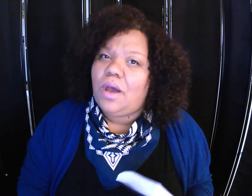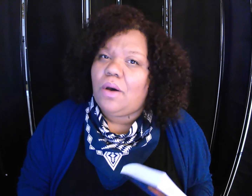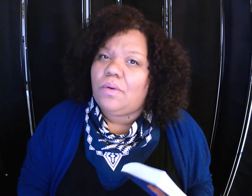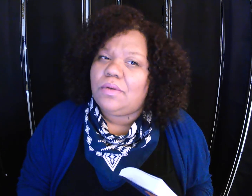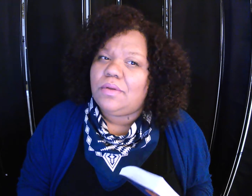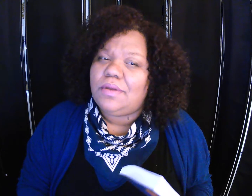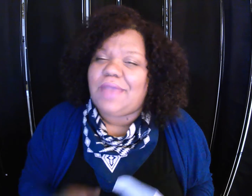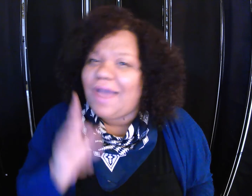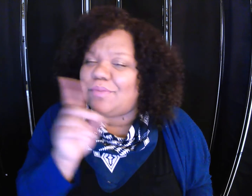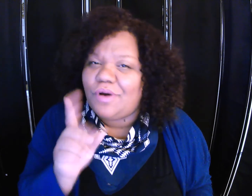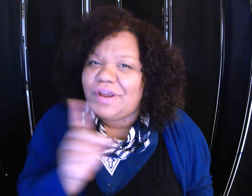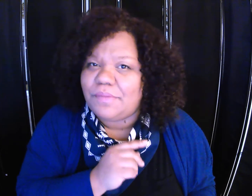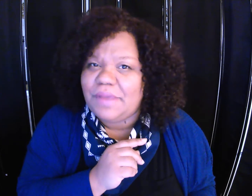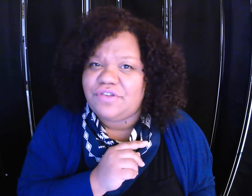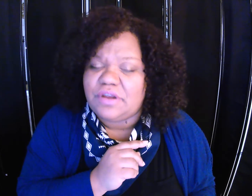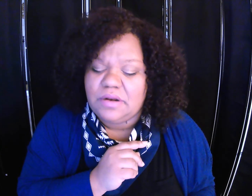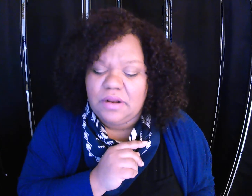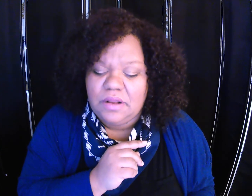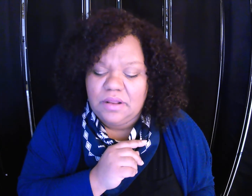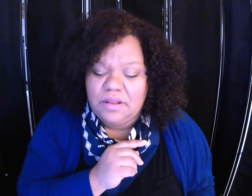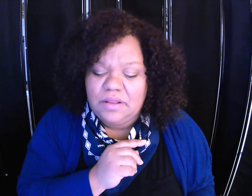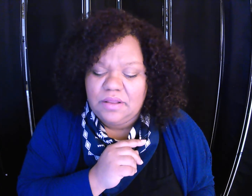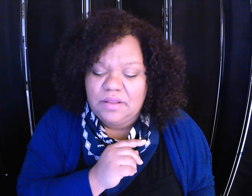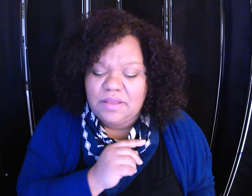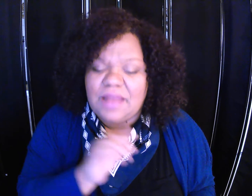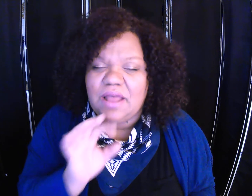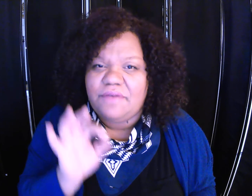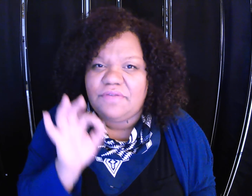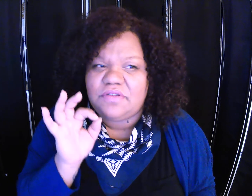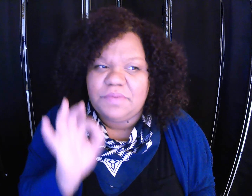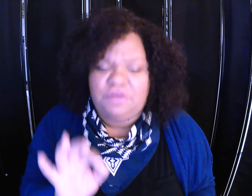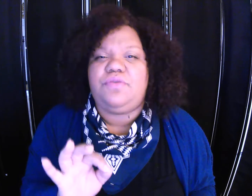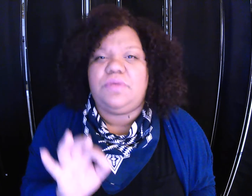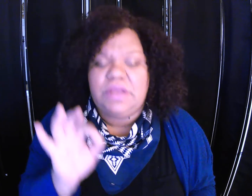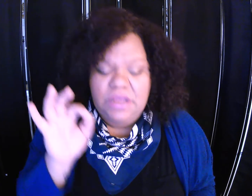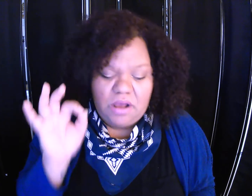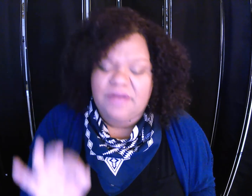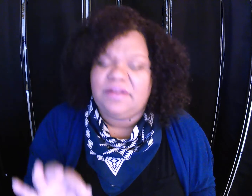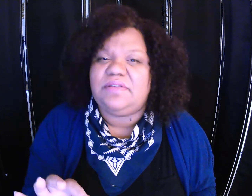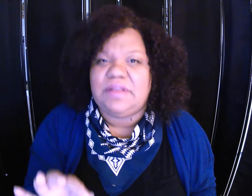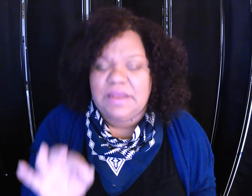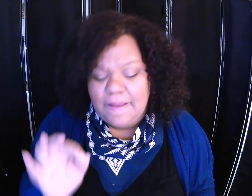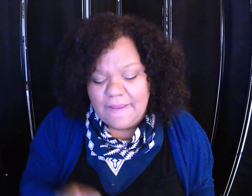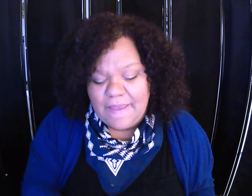know, gather more information, and love spiritually, honestly,